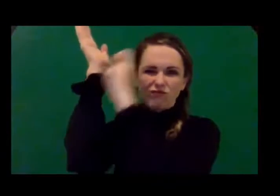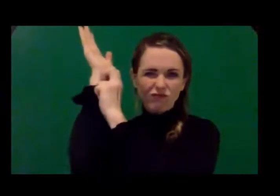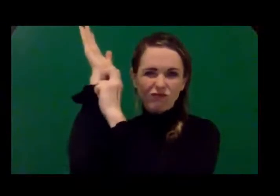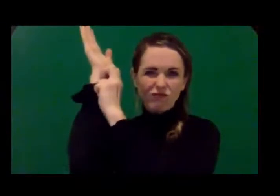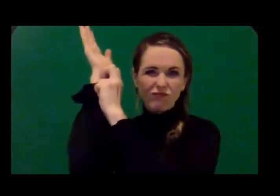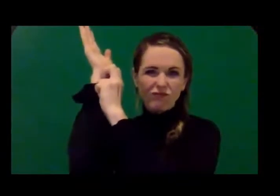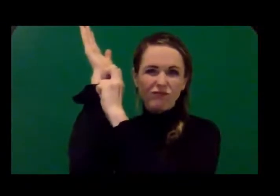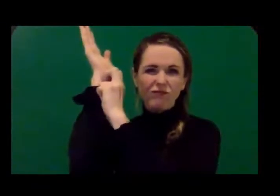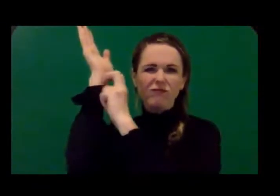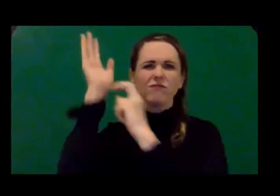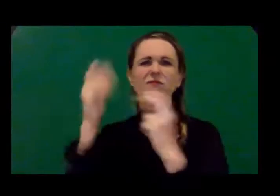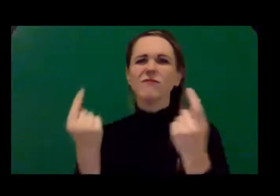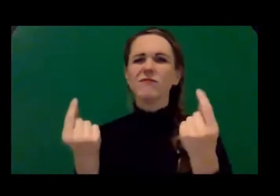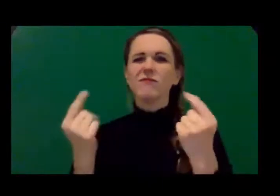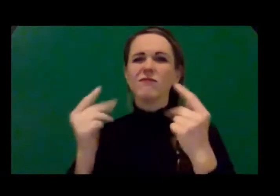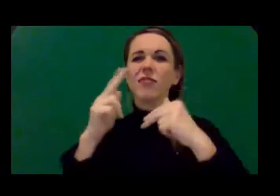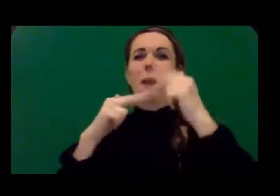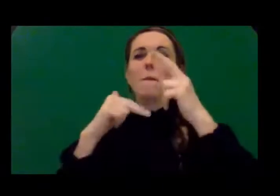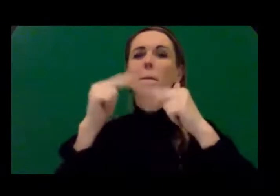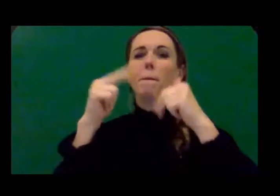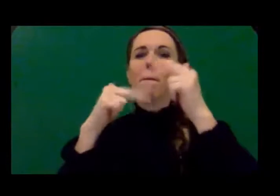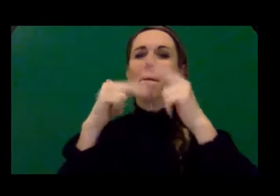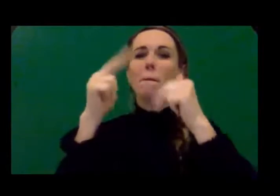She is going to build